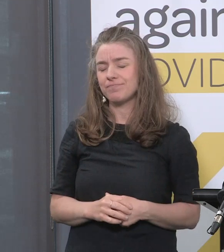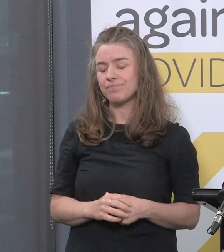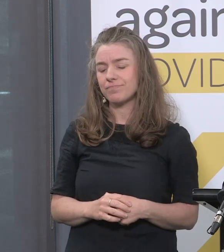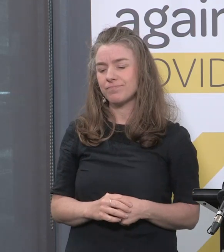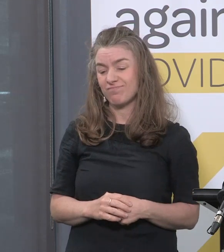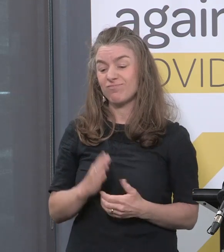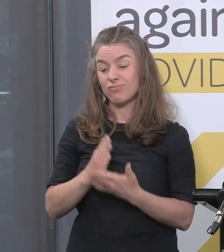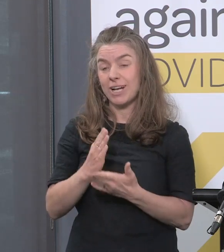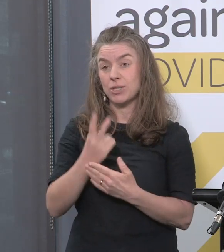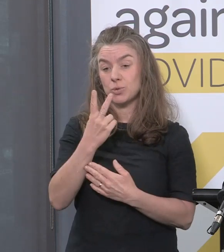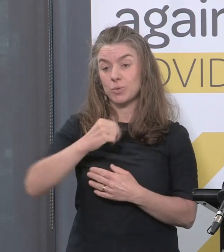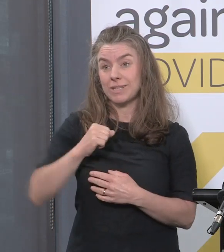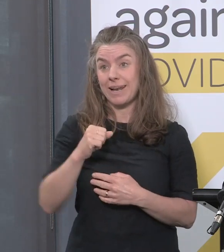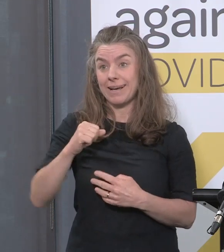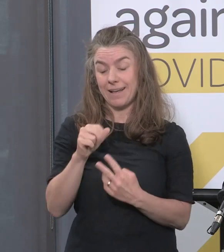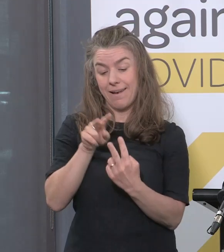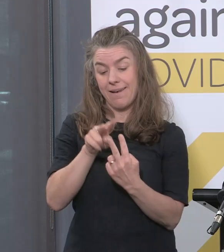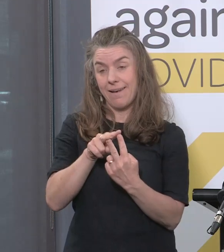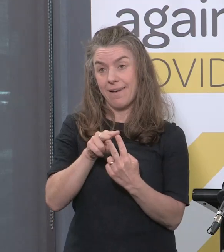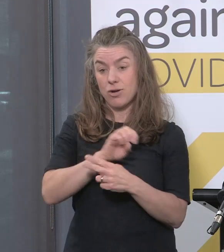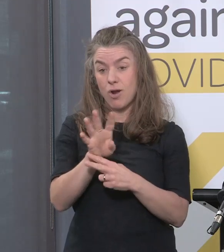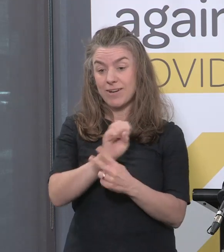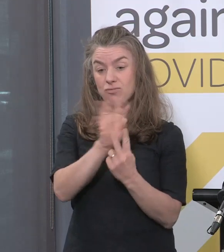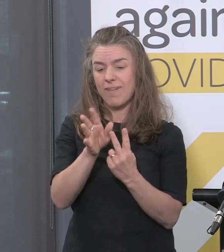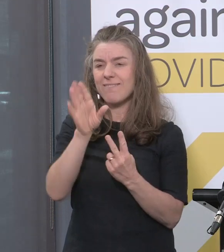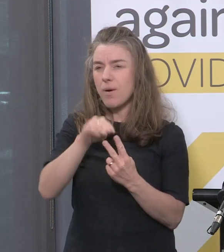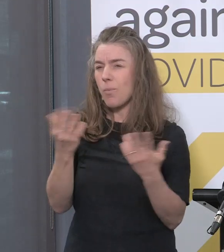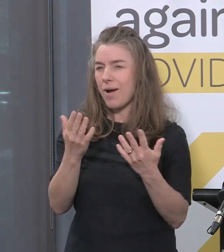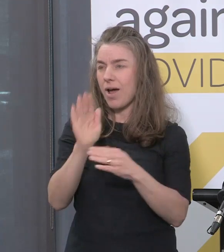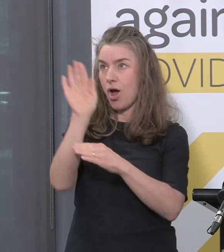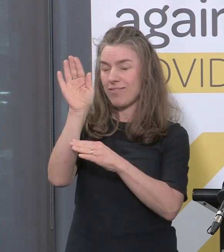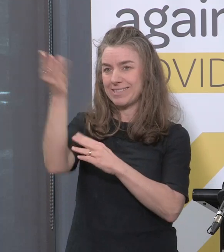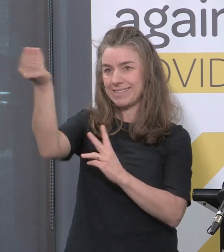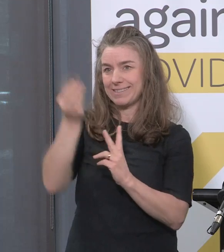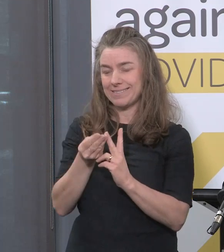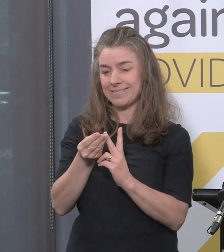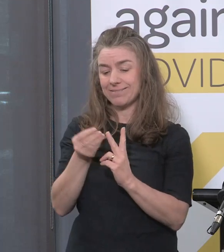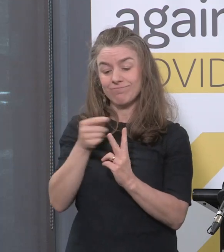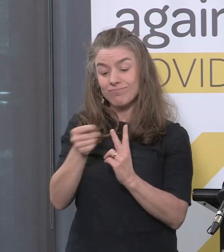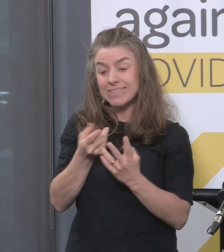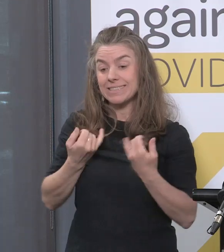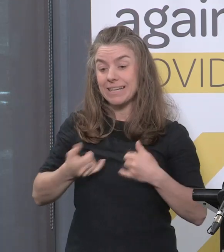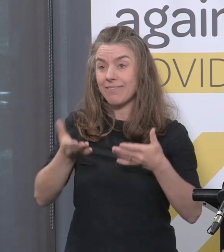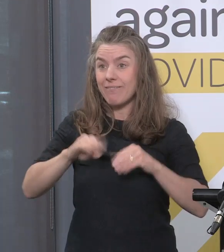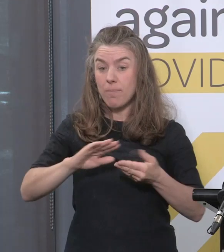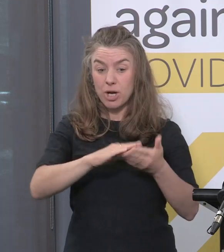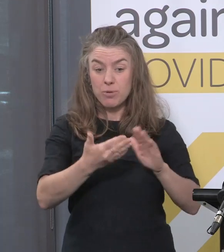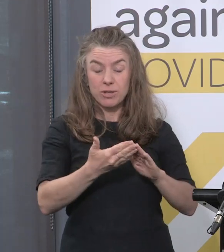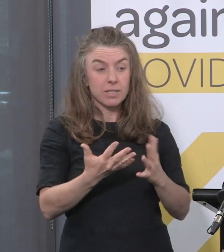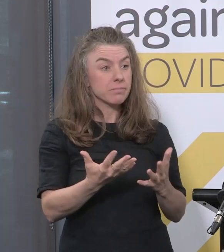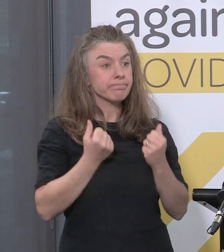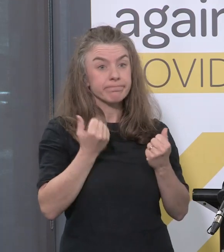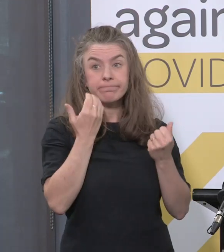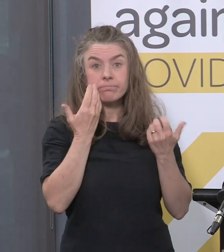clearly that the 2 Dunedin cases were linked to overseas travel rather than a possible community link, which we were on a